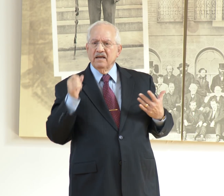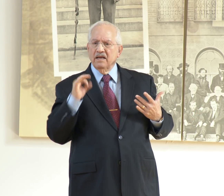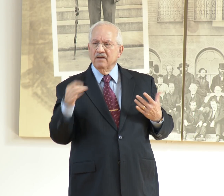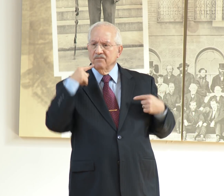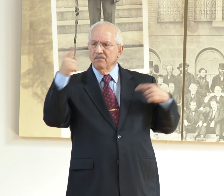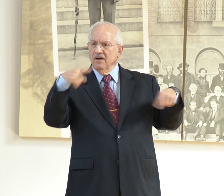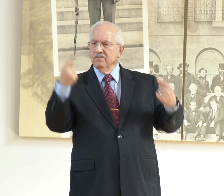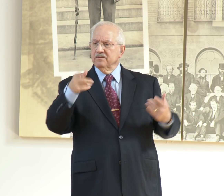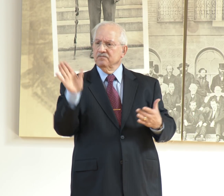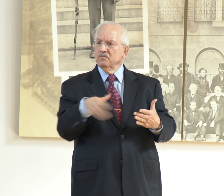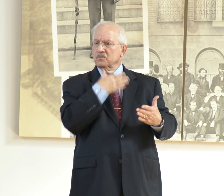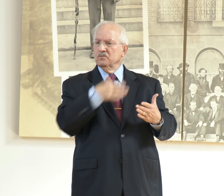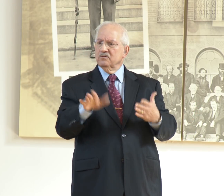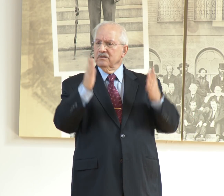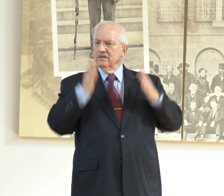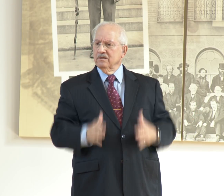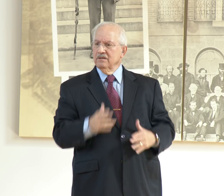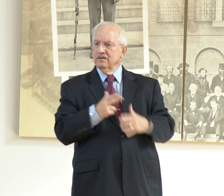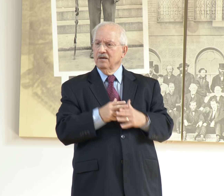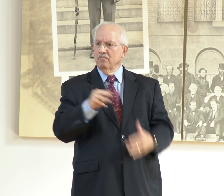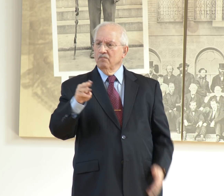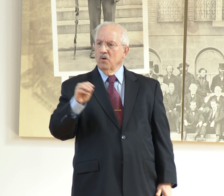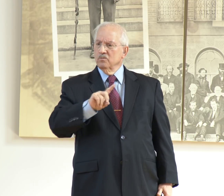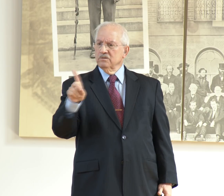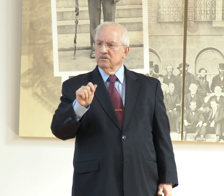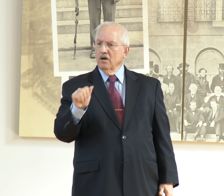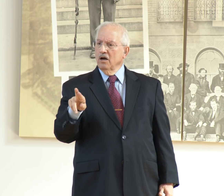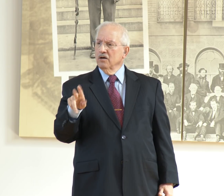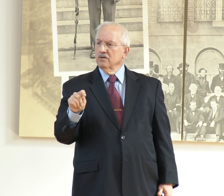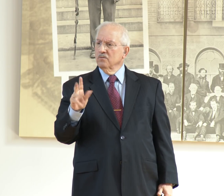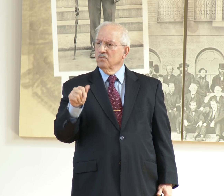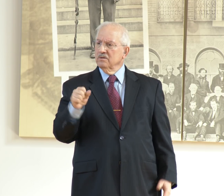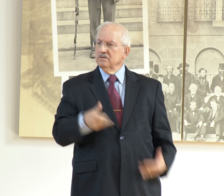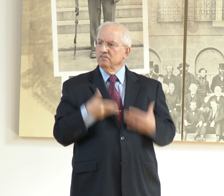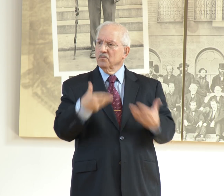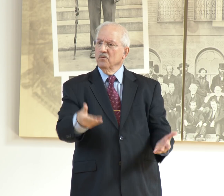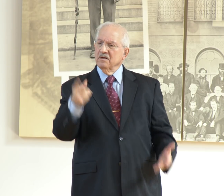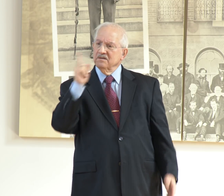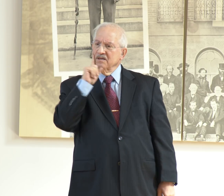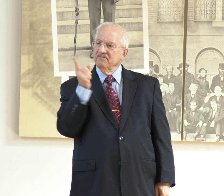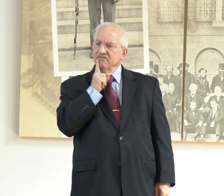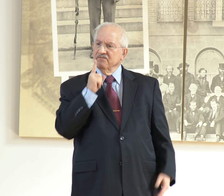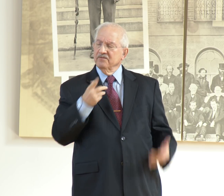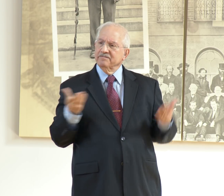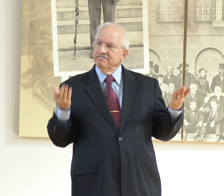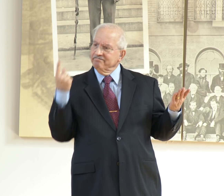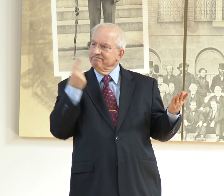wondered, what if Mozart would have been born deaf?"